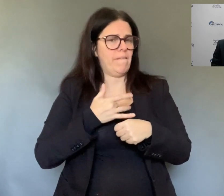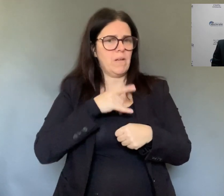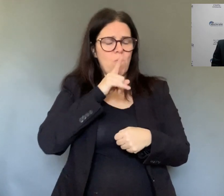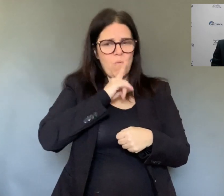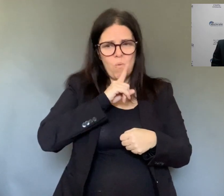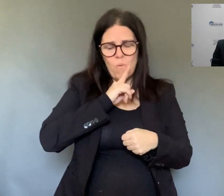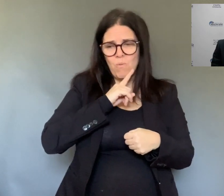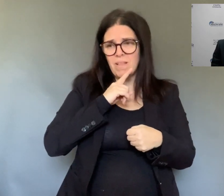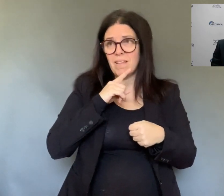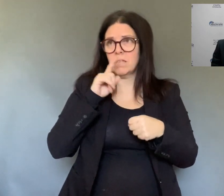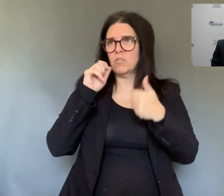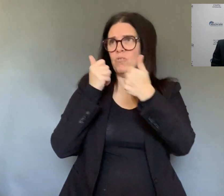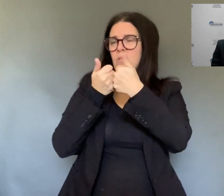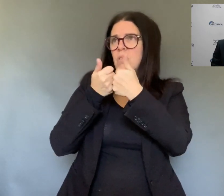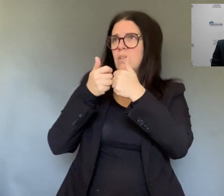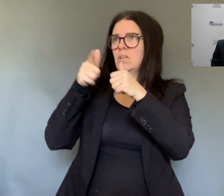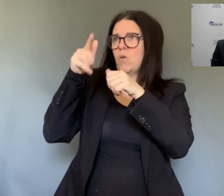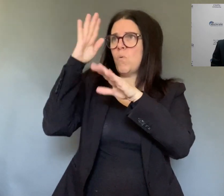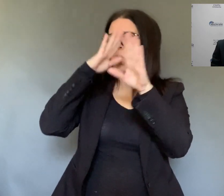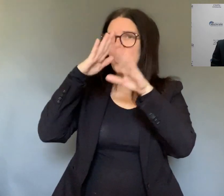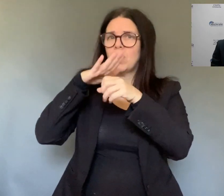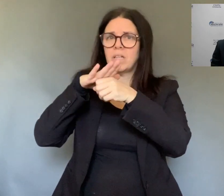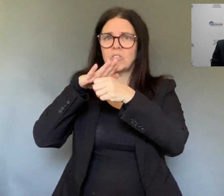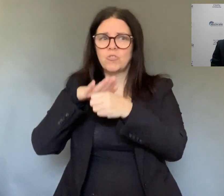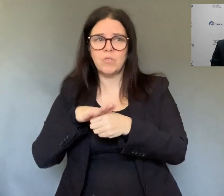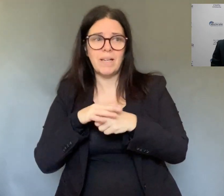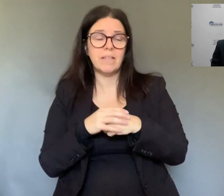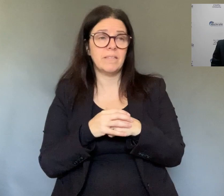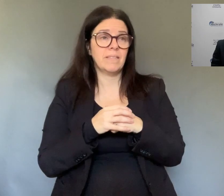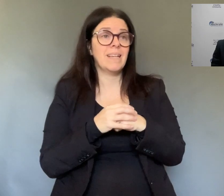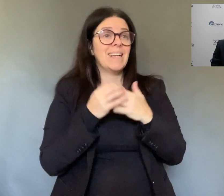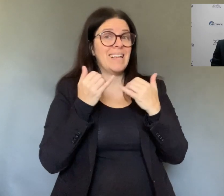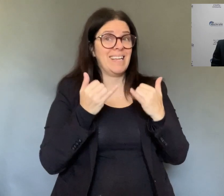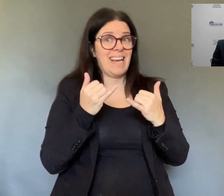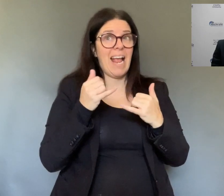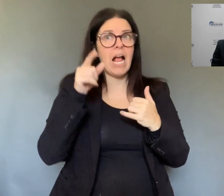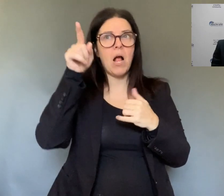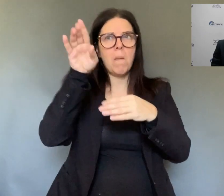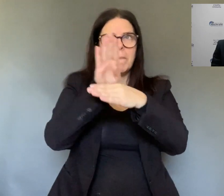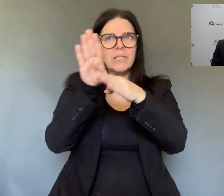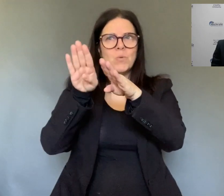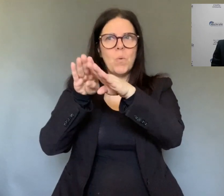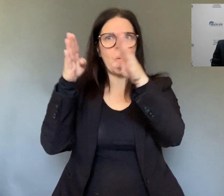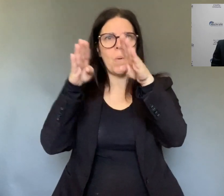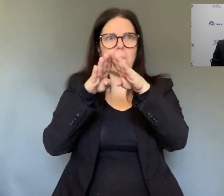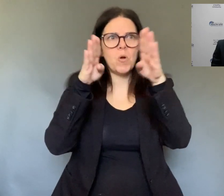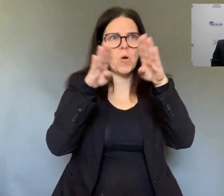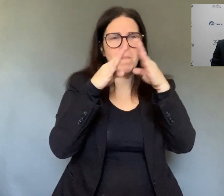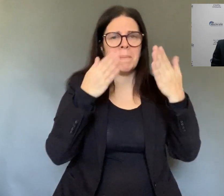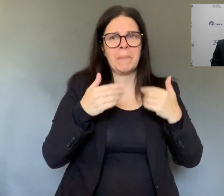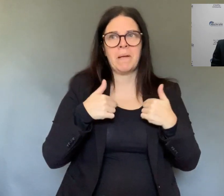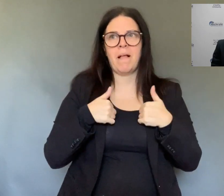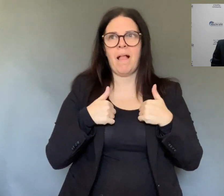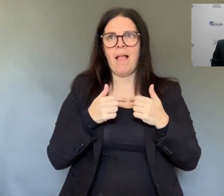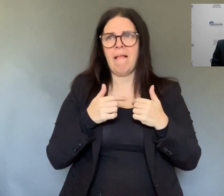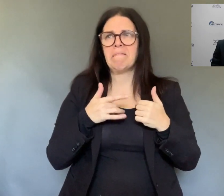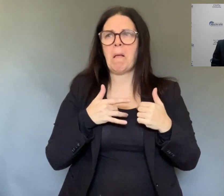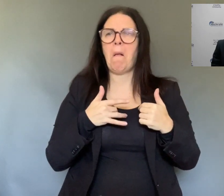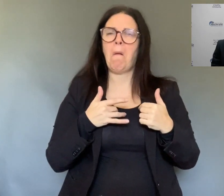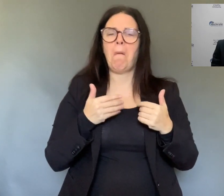time. As excitement around the opening of businesses mounts, you may be thinking it is okay to get